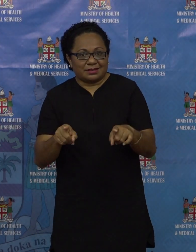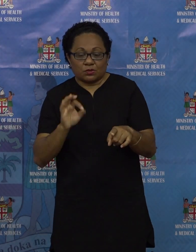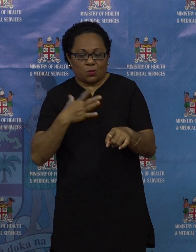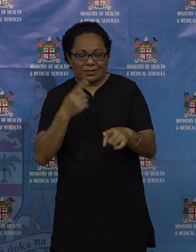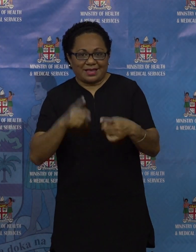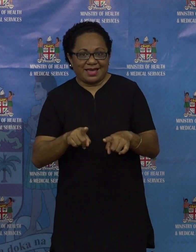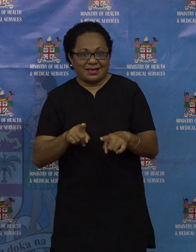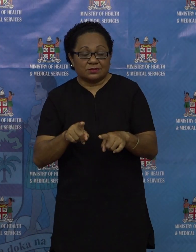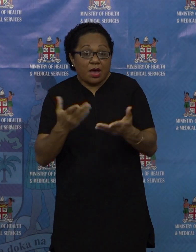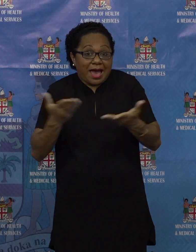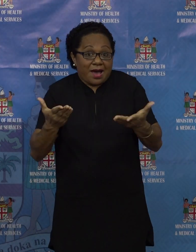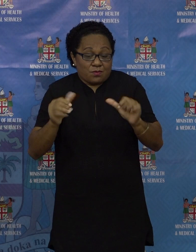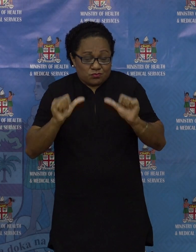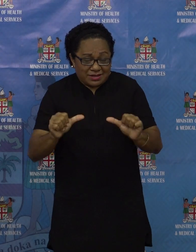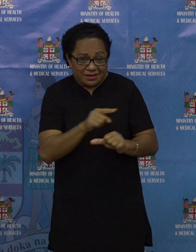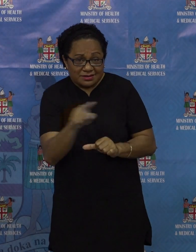vaccines are the best way to do that.